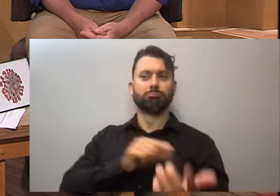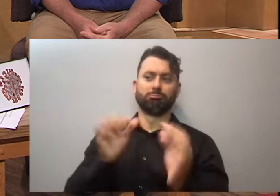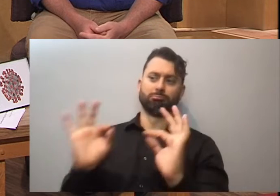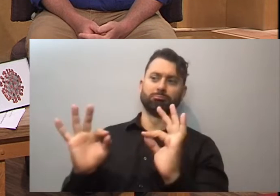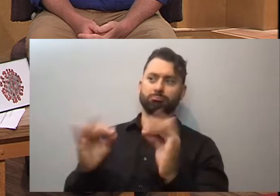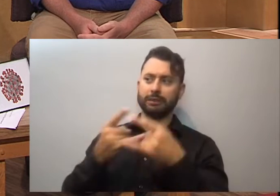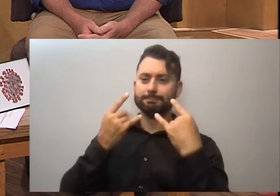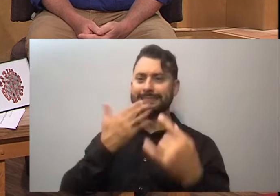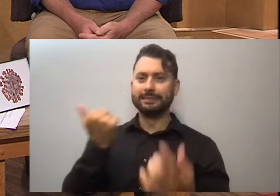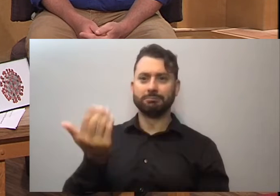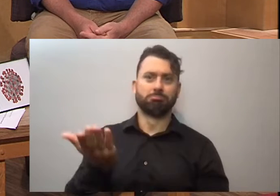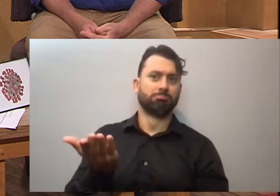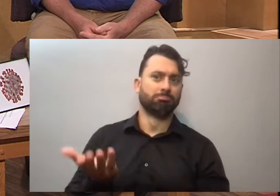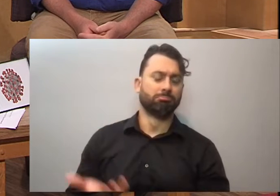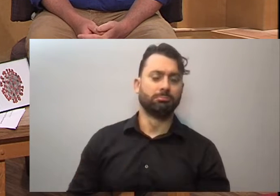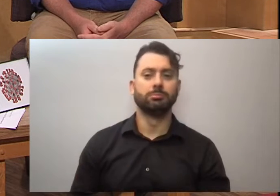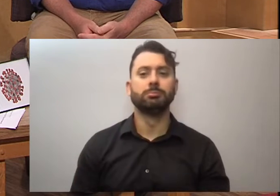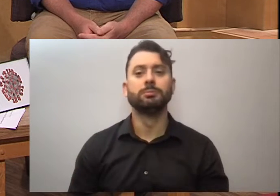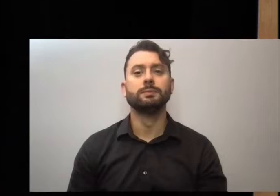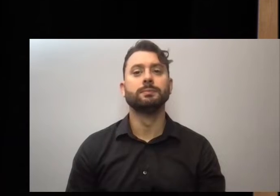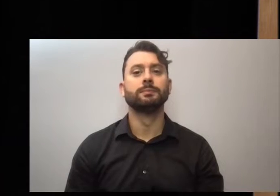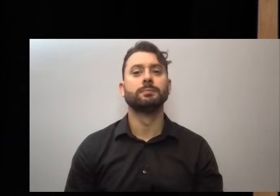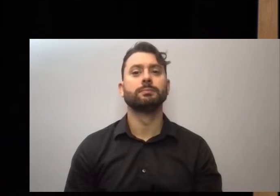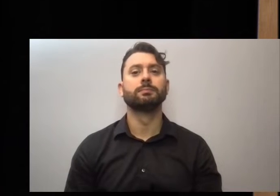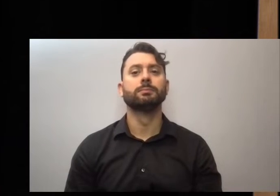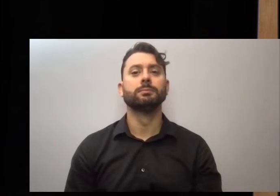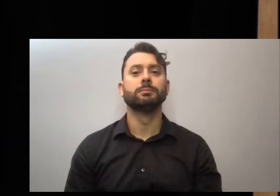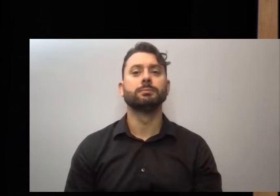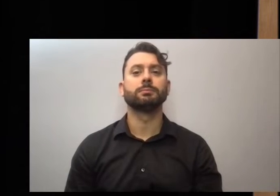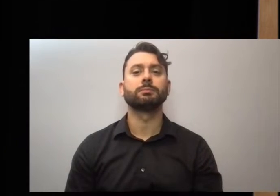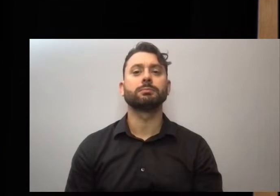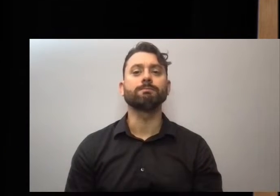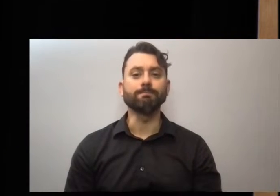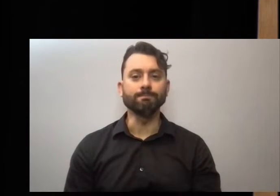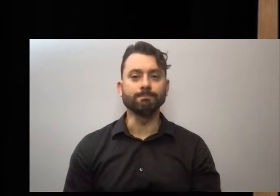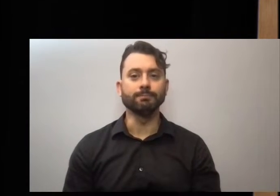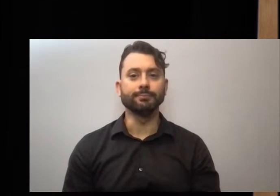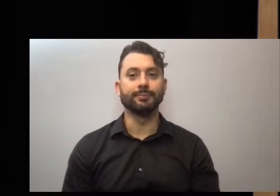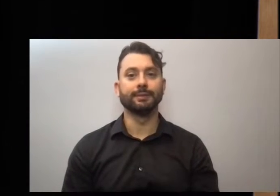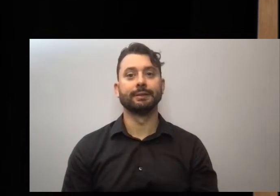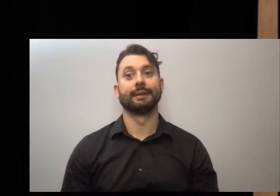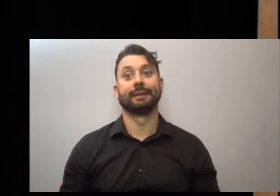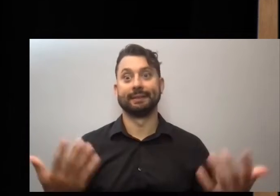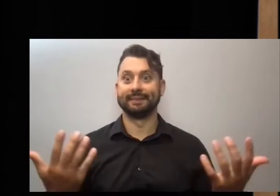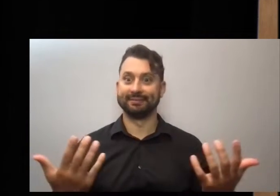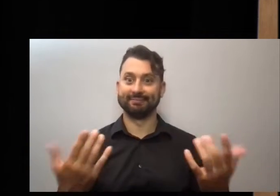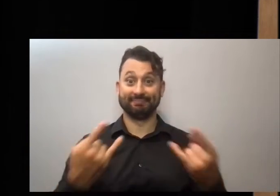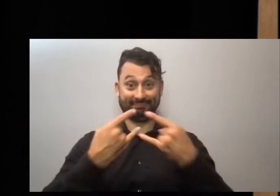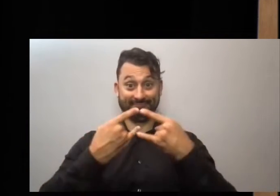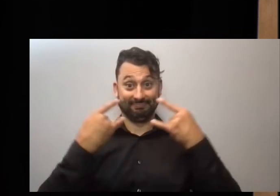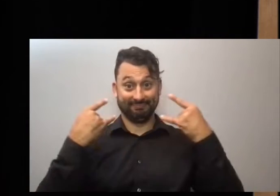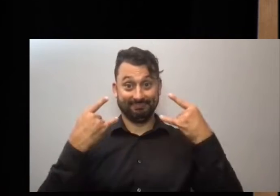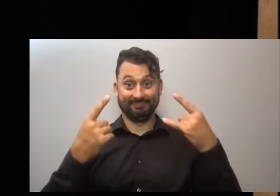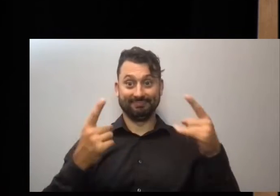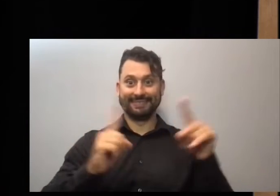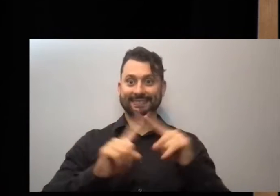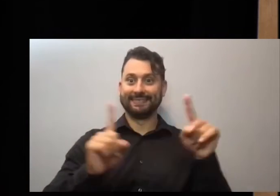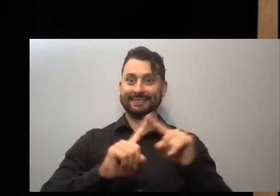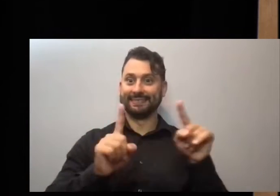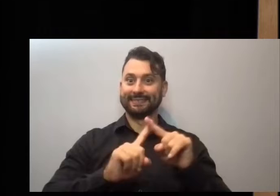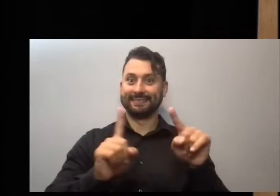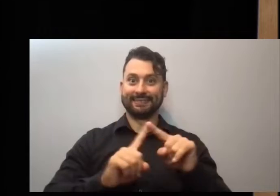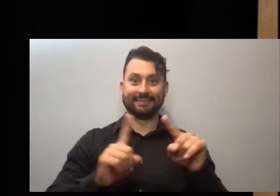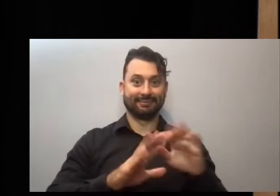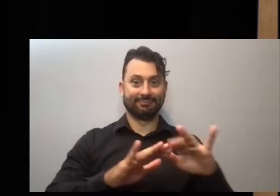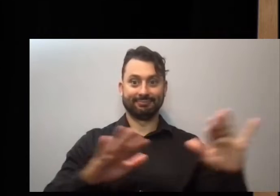of masks should we be looking for? So there are all sorts of styles of masks out right now. Probably the one with